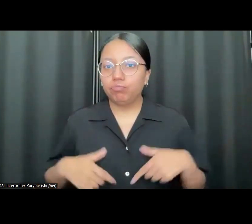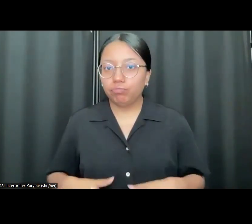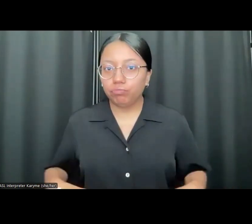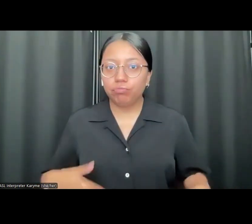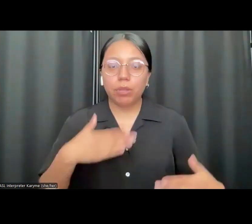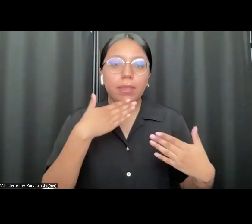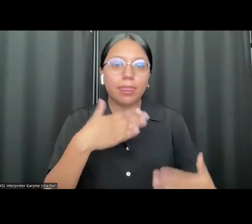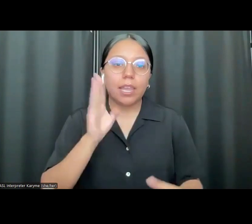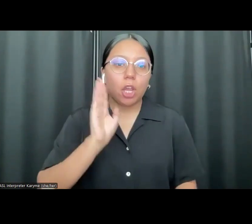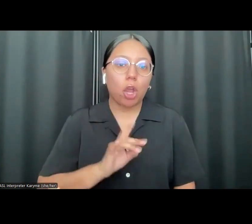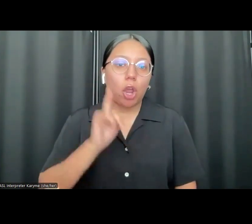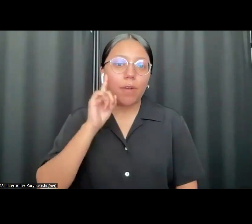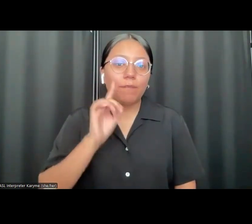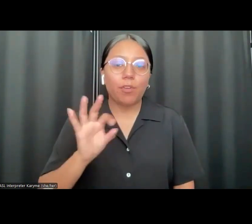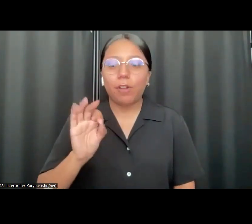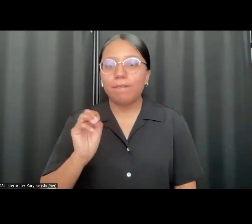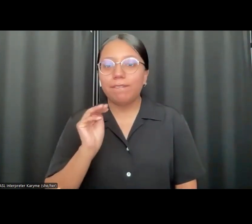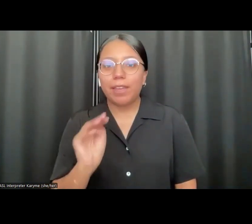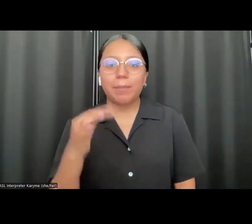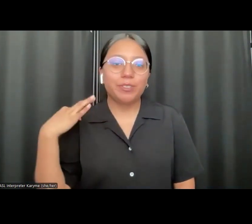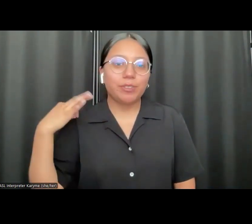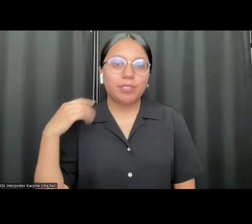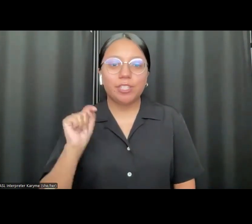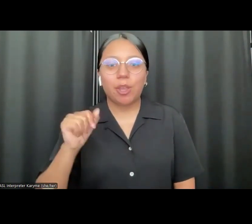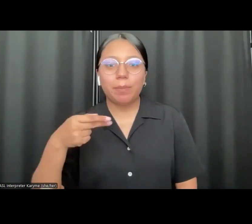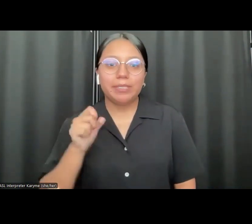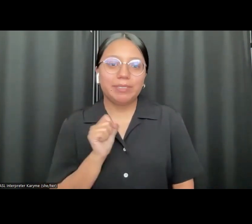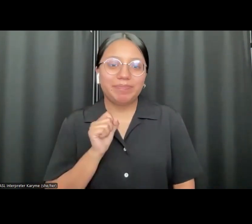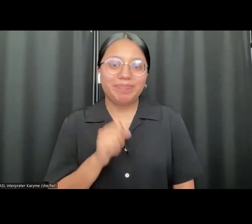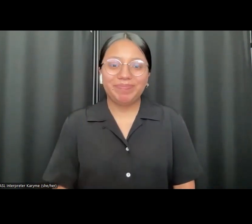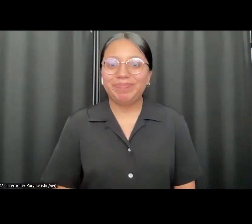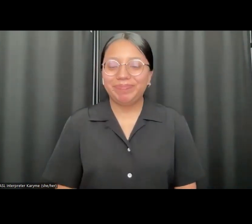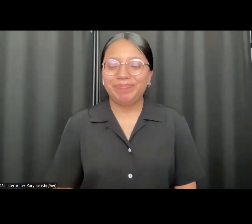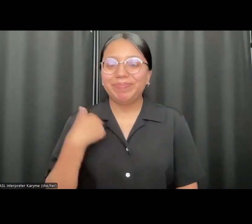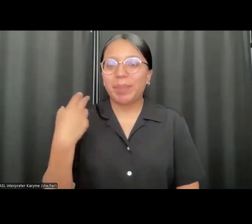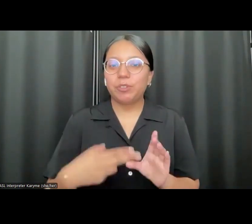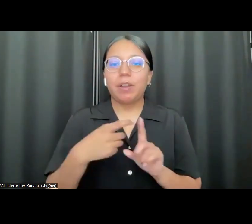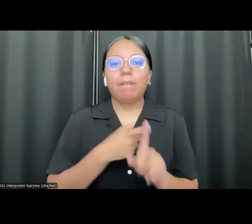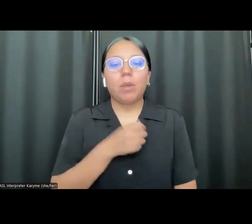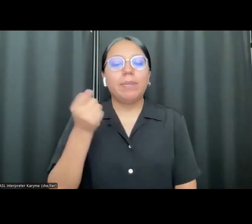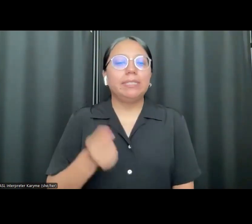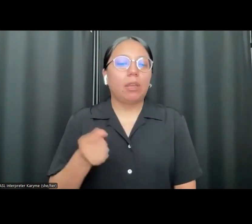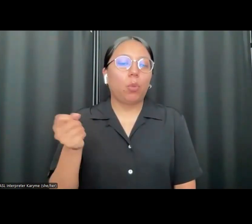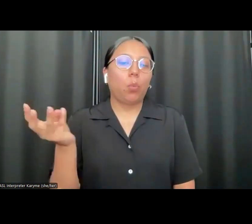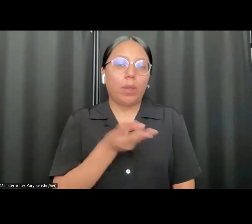tops." And I'm joining you from Southwest Philadelphia in Lenape